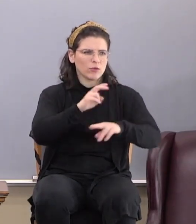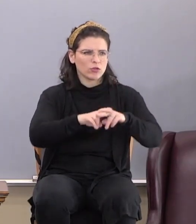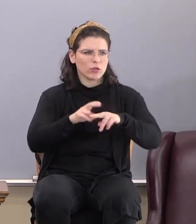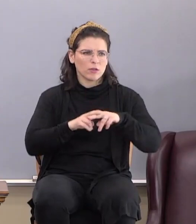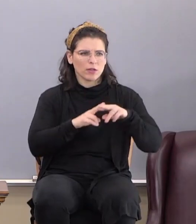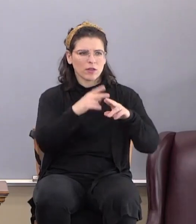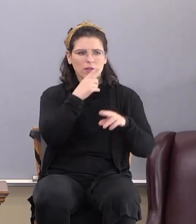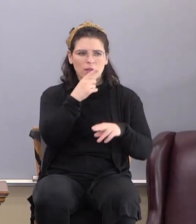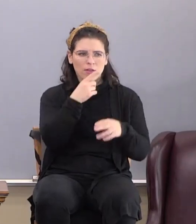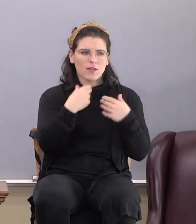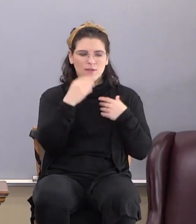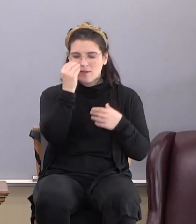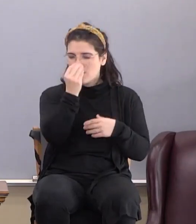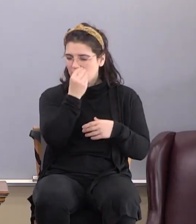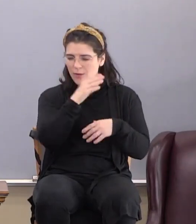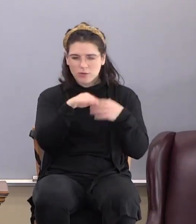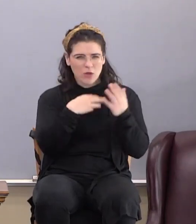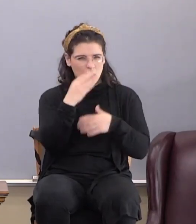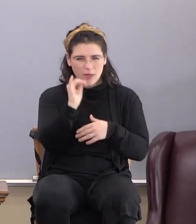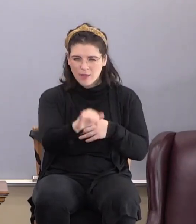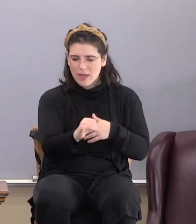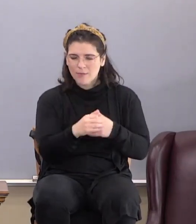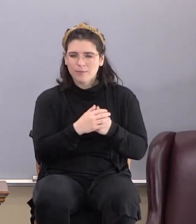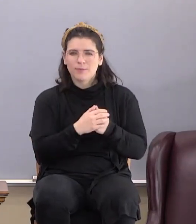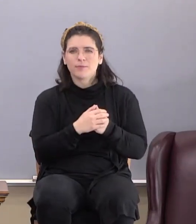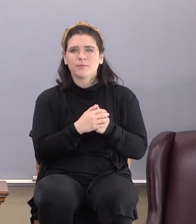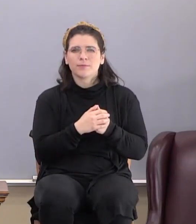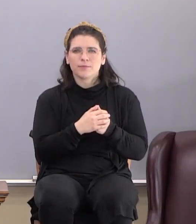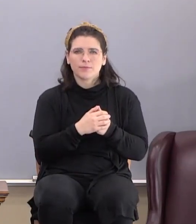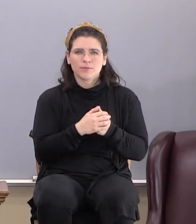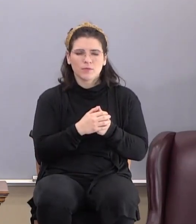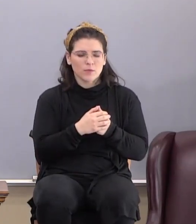got the flowers and all of that kind of stuff. And